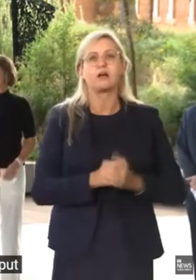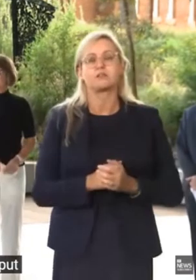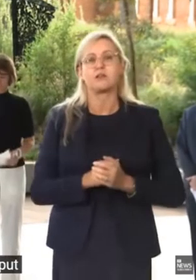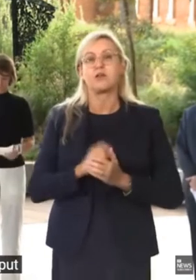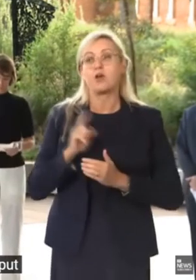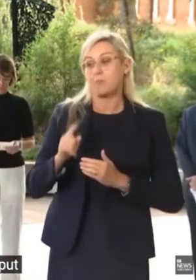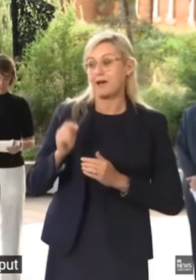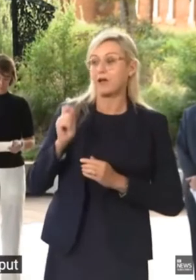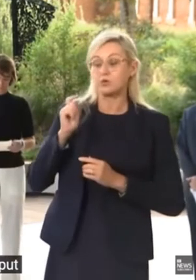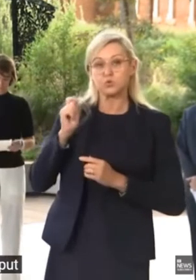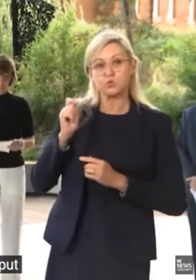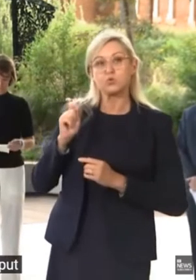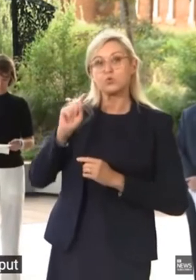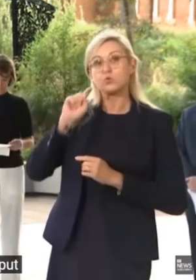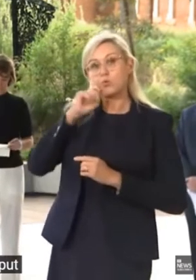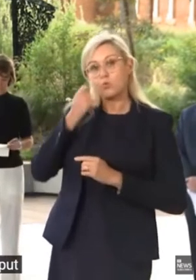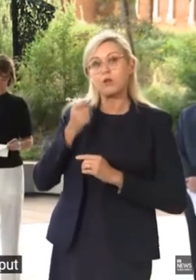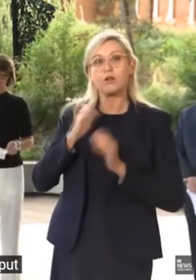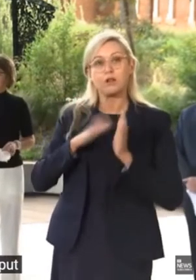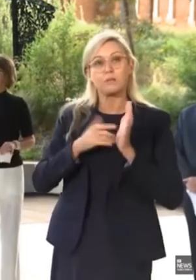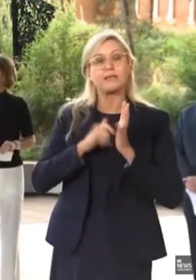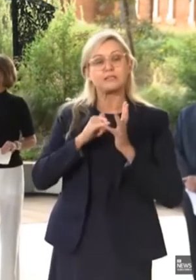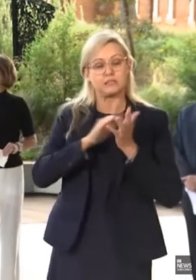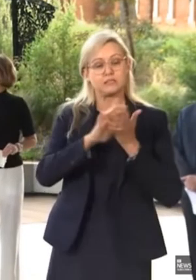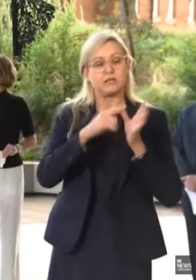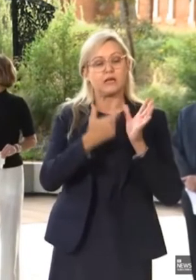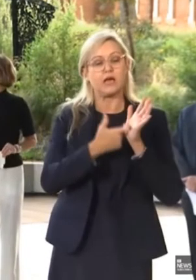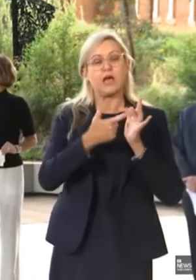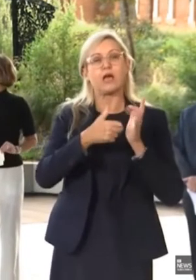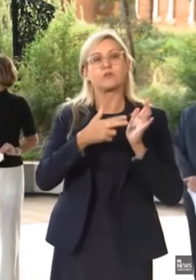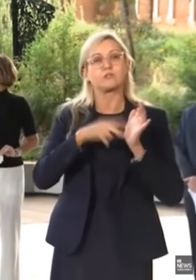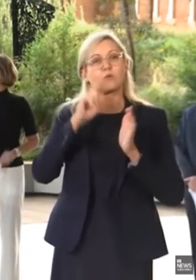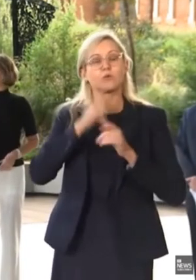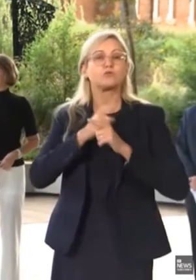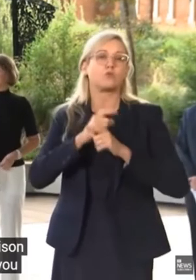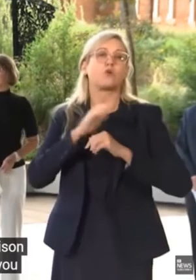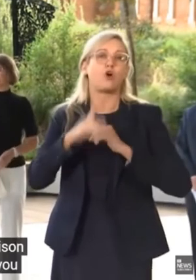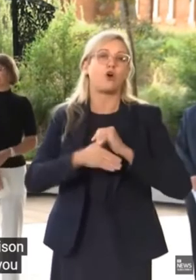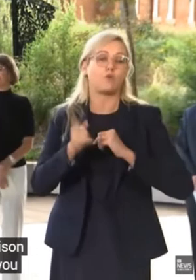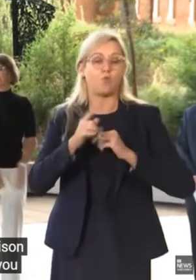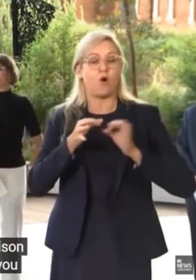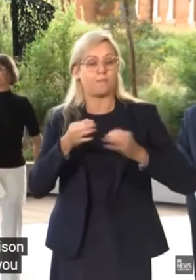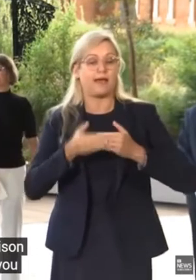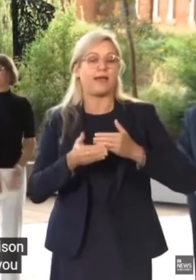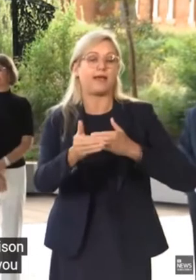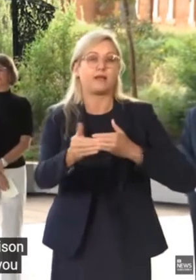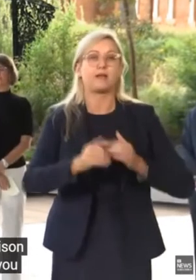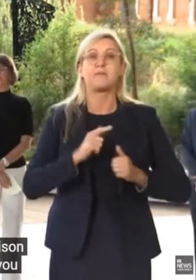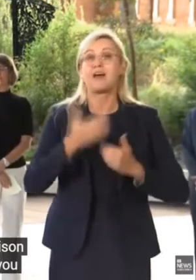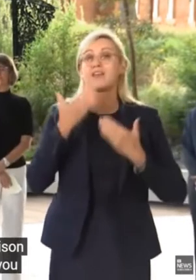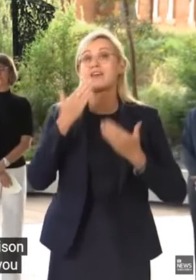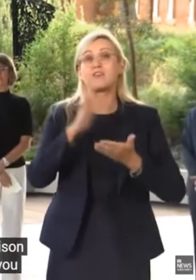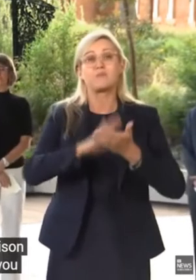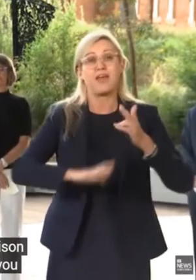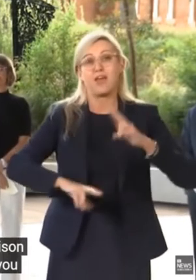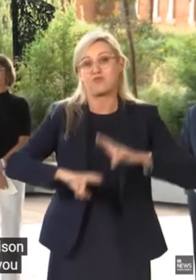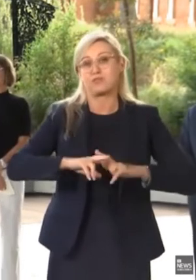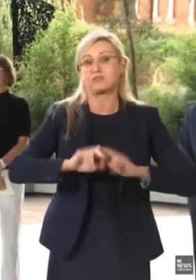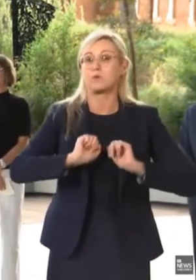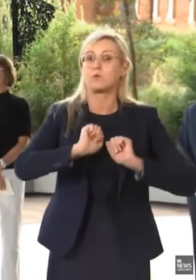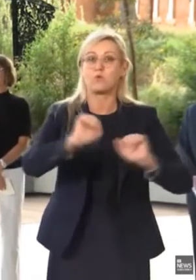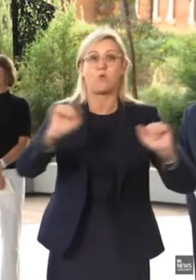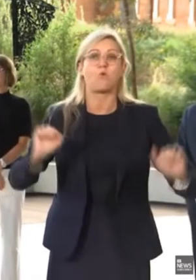Georgina Harrisson will once again speak to today. And I want to thank our parents for their patience. For the